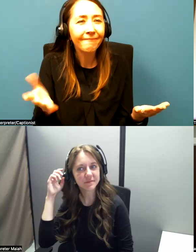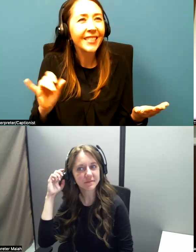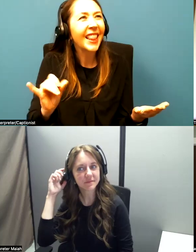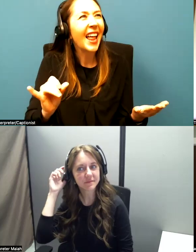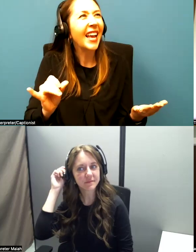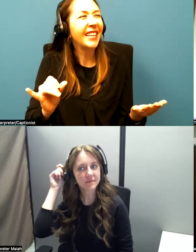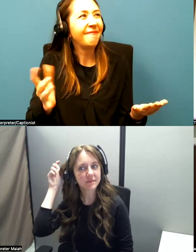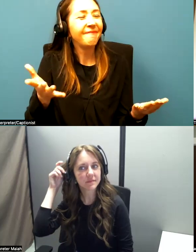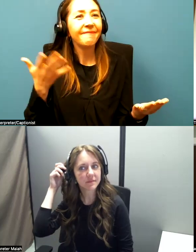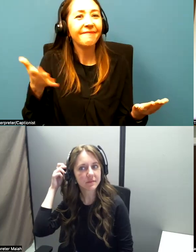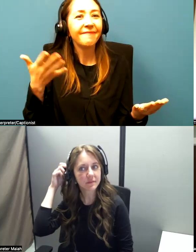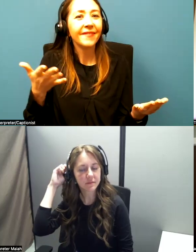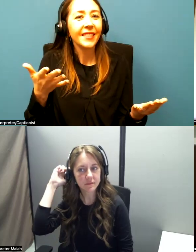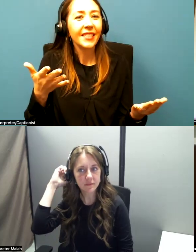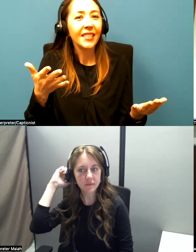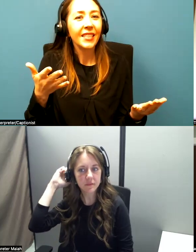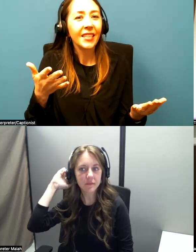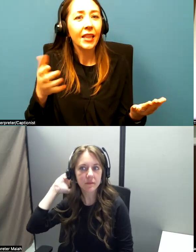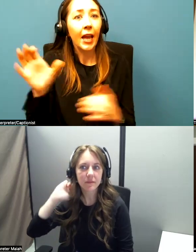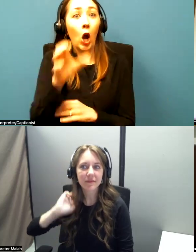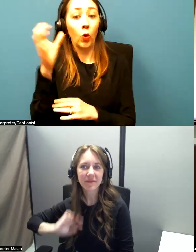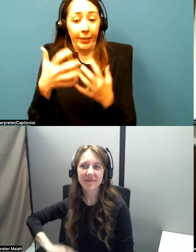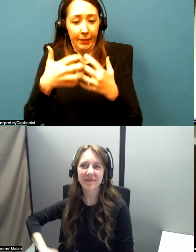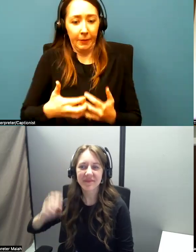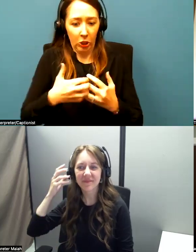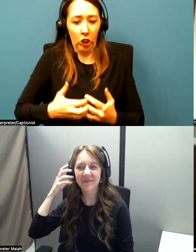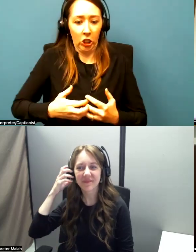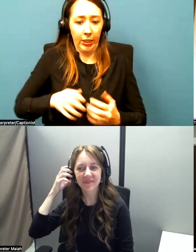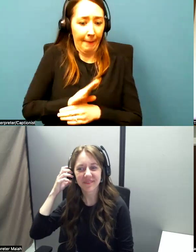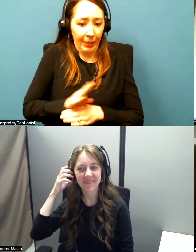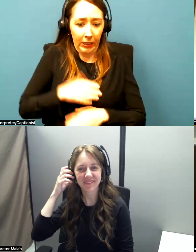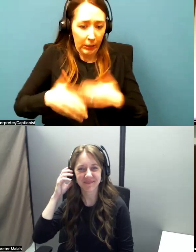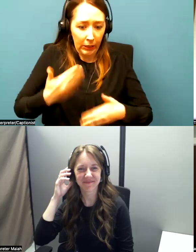like I feel like a little bit of a Christmas machine.